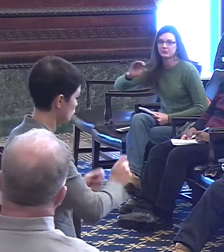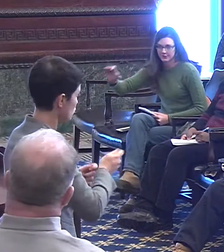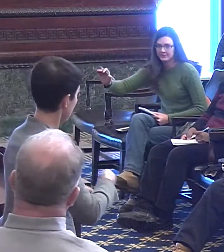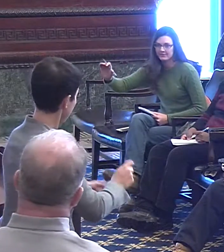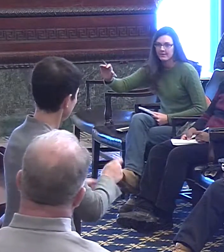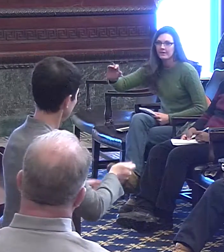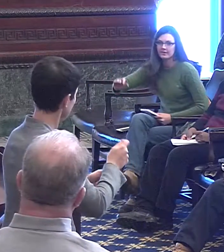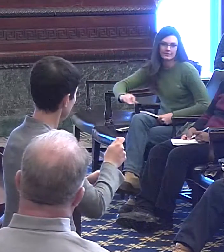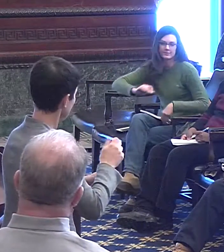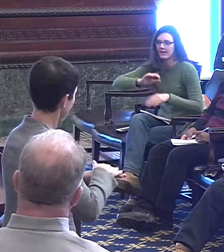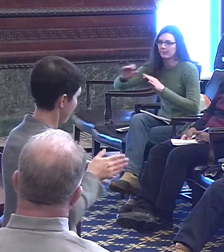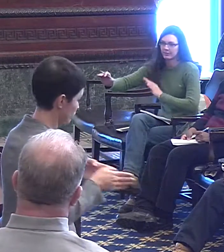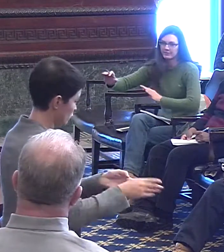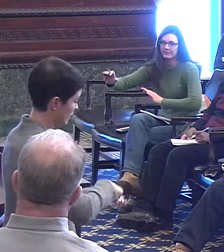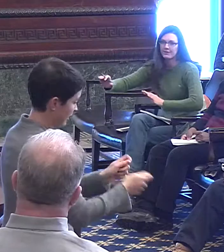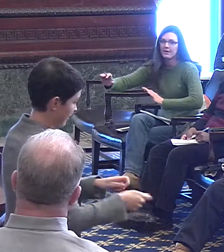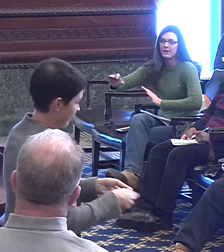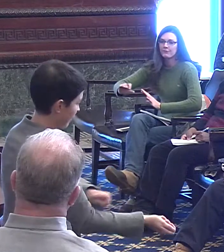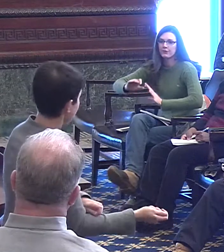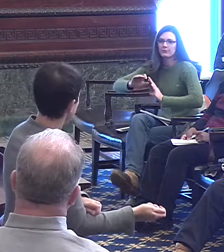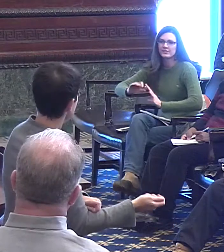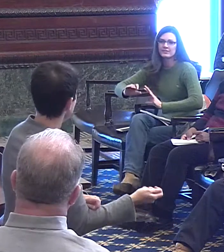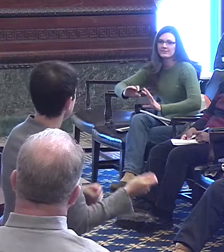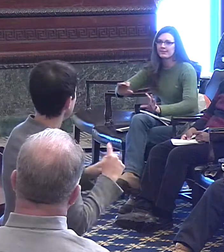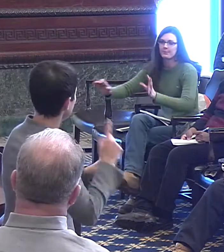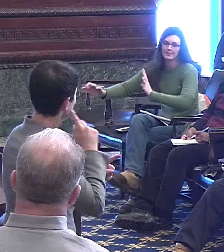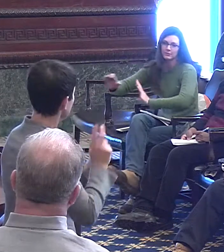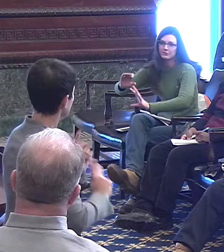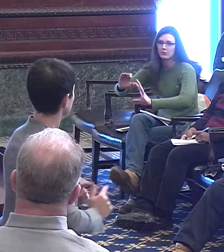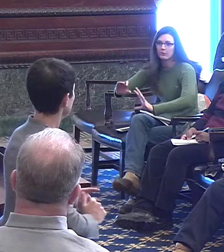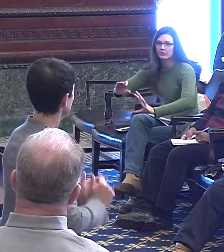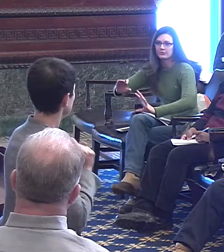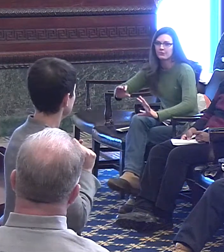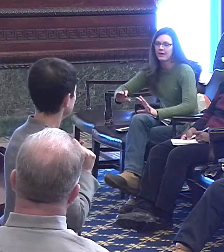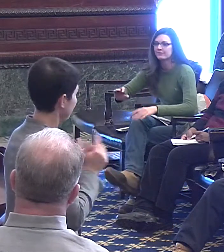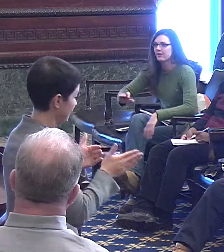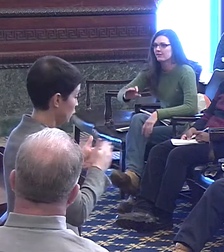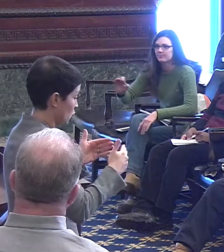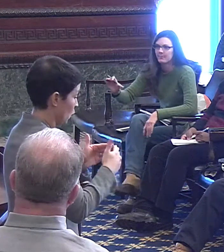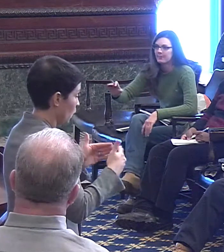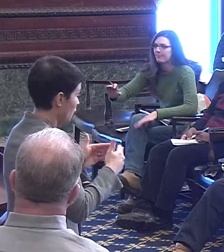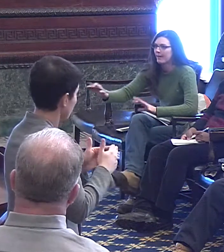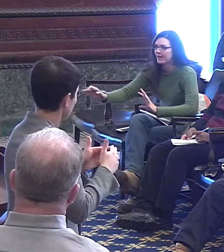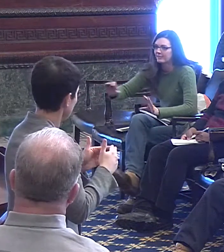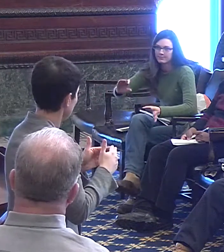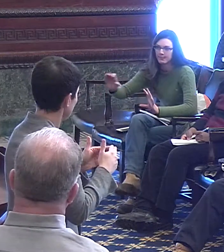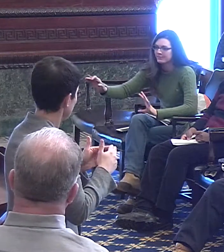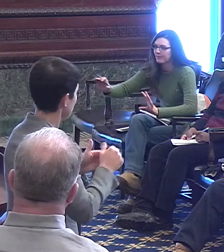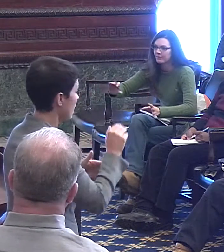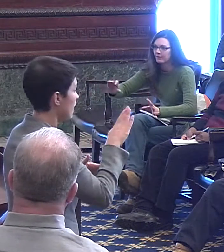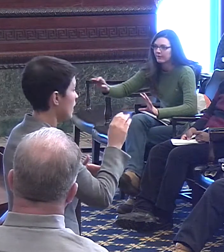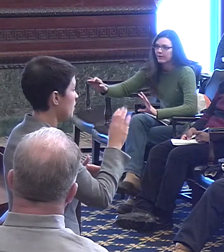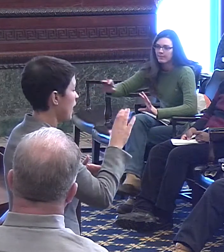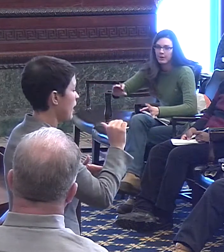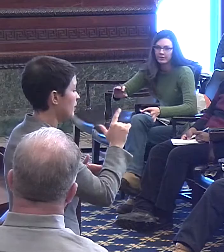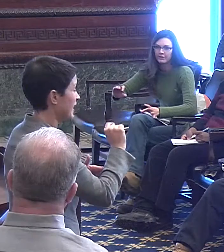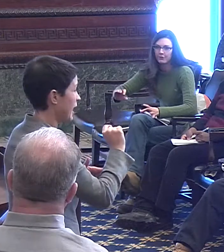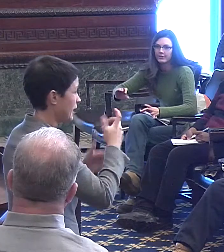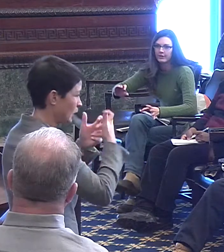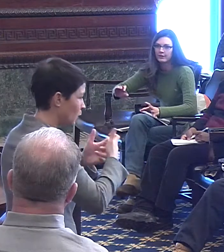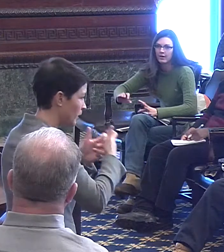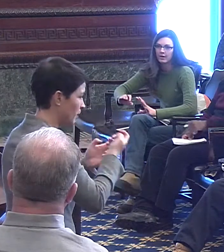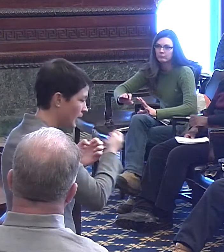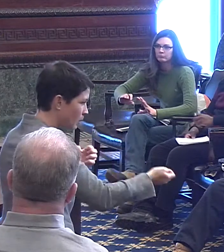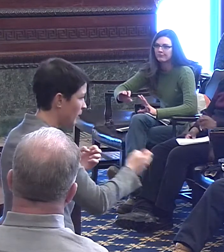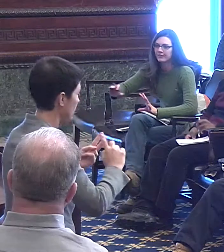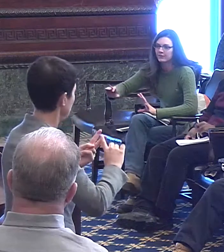at the streets. Yes. Because it's counterproductive. Yes. For residents living in the acoustic corners, I saw some Bobcats and maybe some other parking